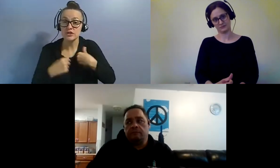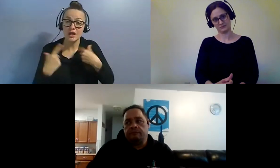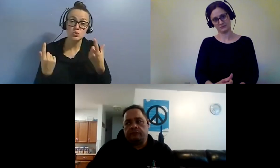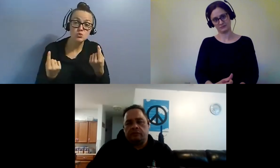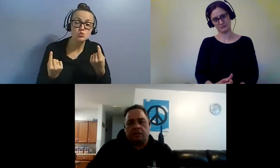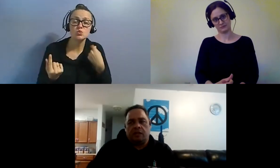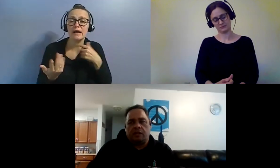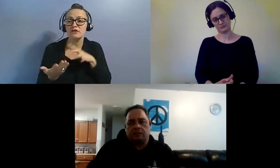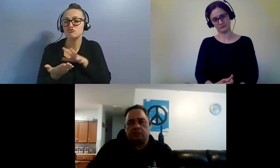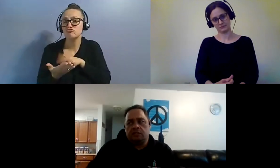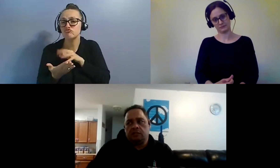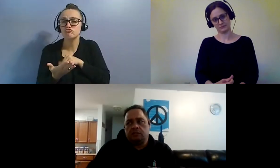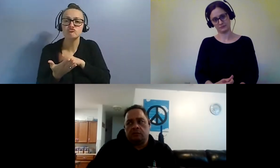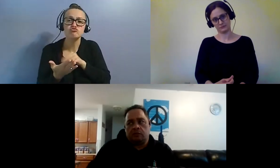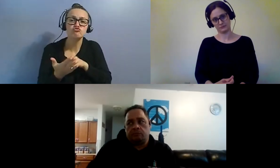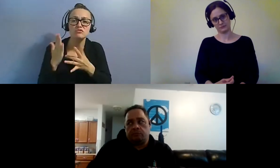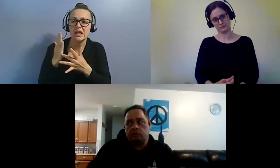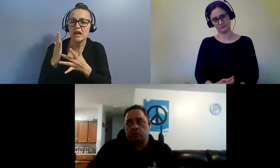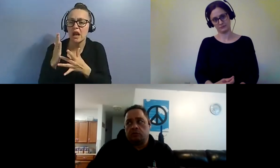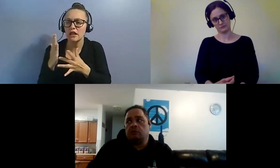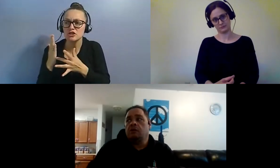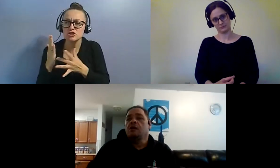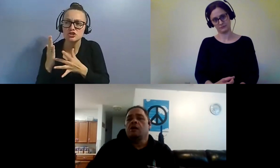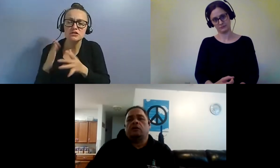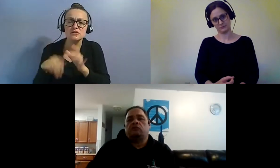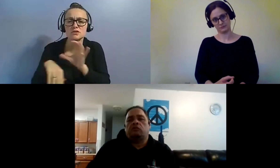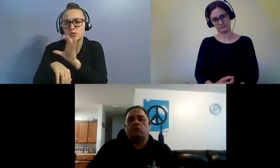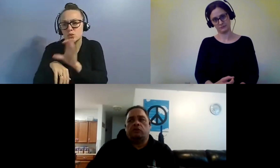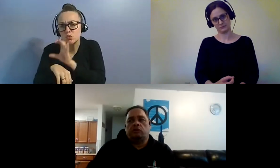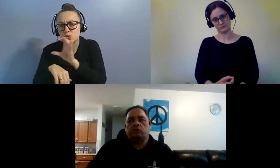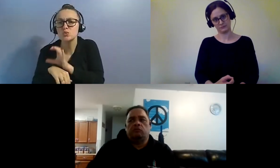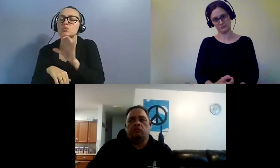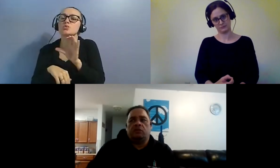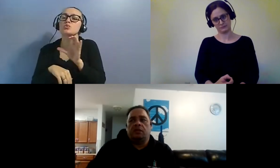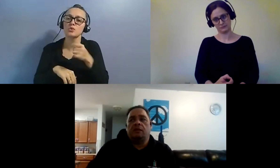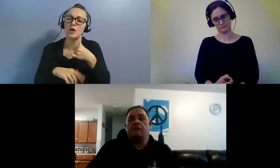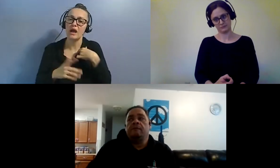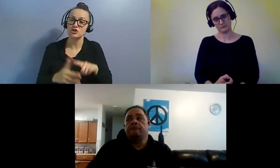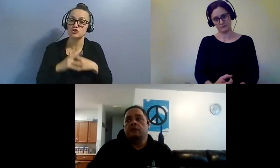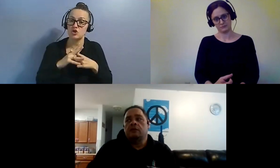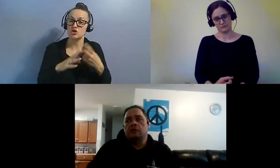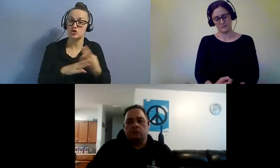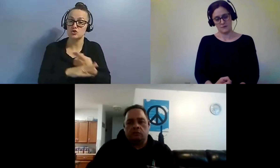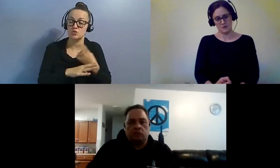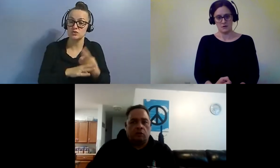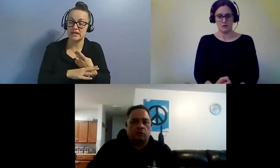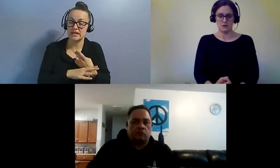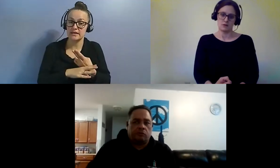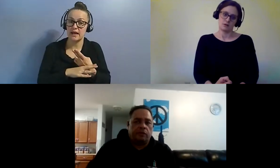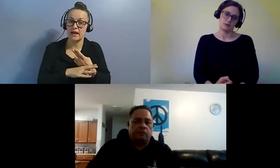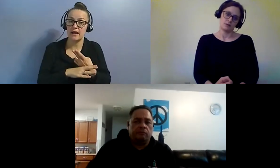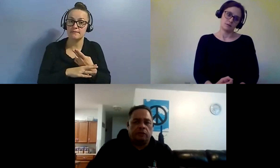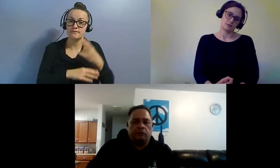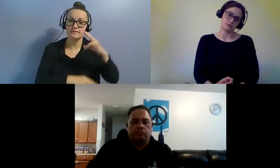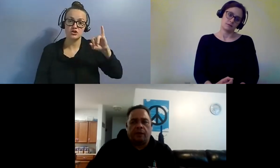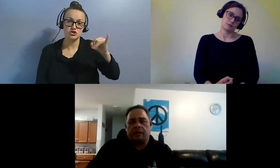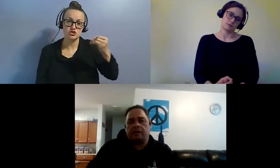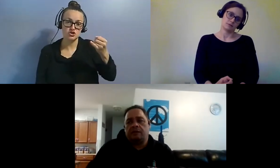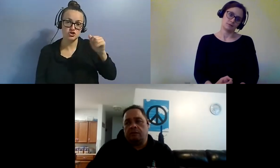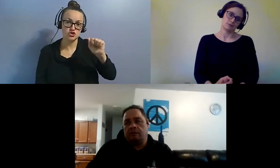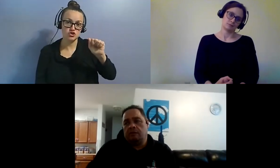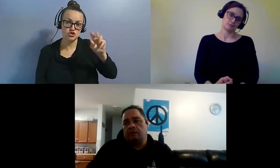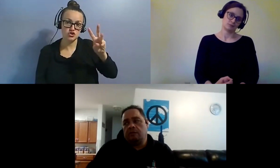learning technology, the computer. I started using the JAWS screen reader